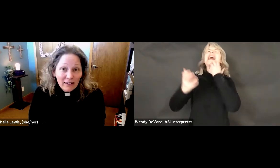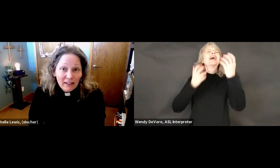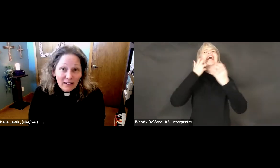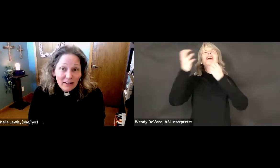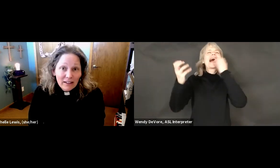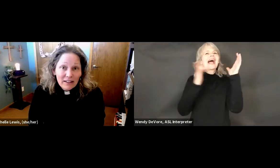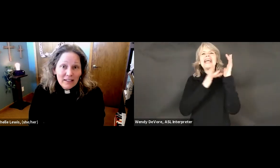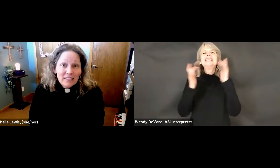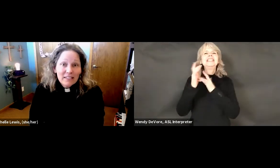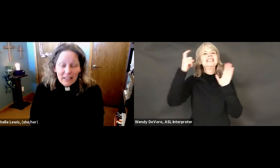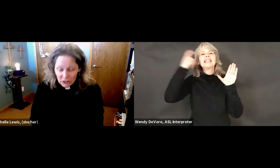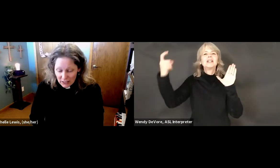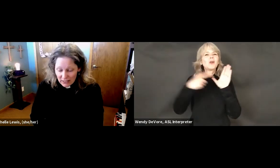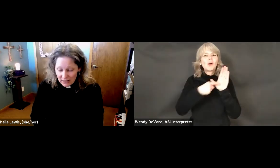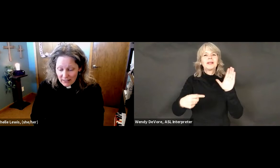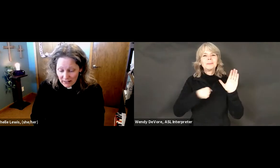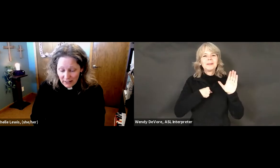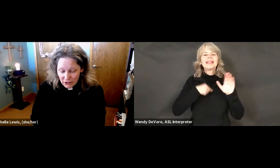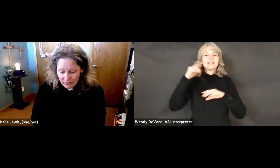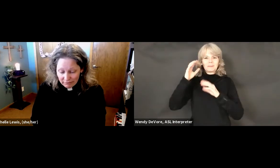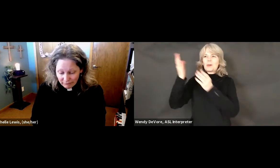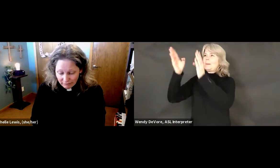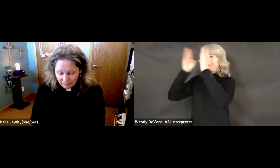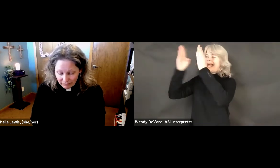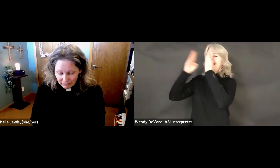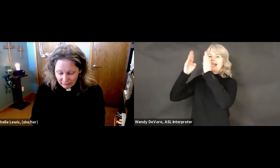can to get Jesus's attention.